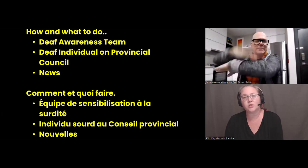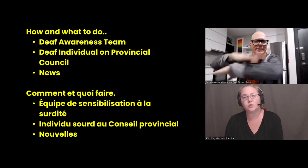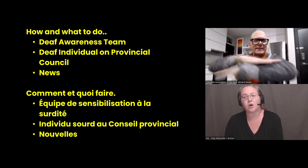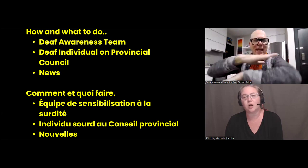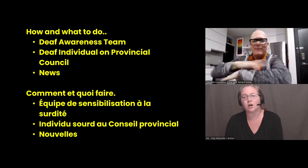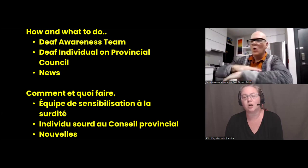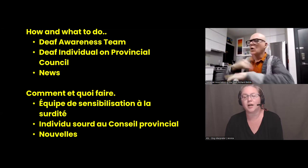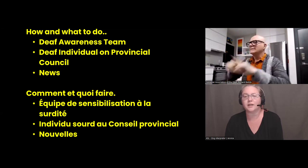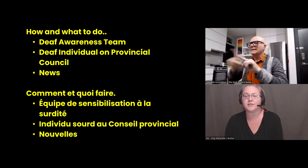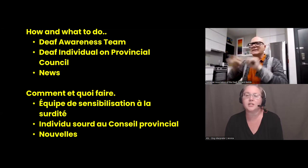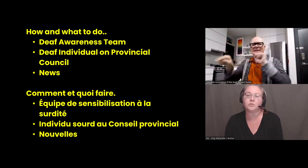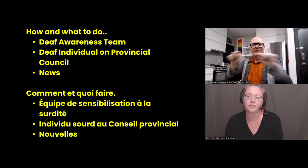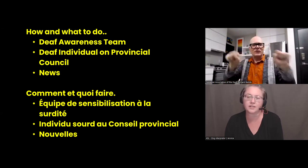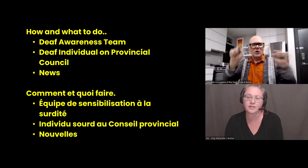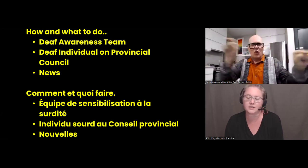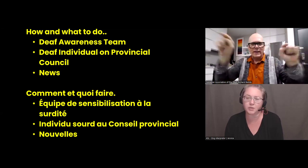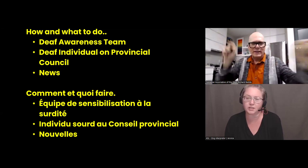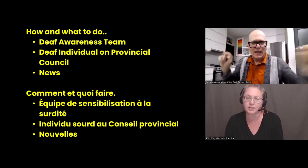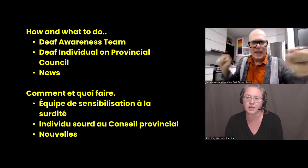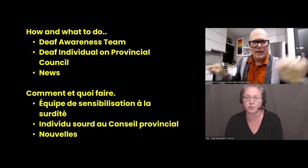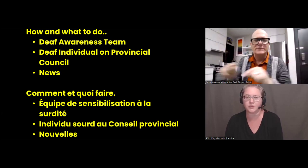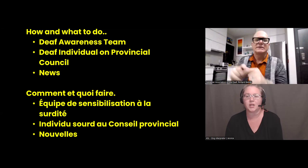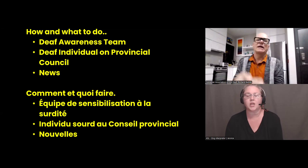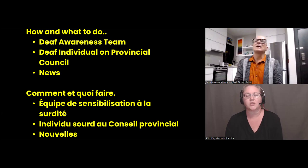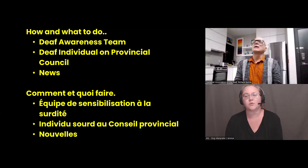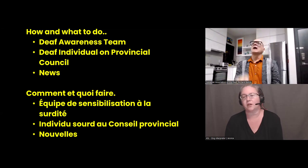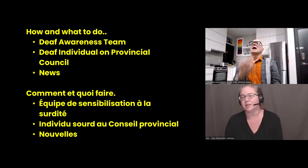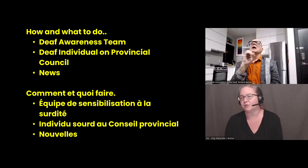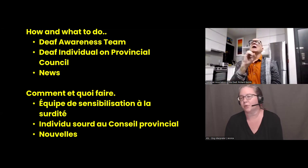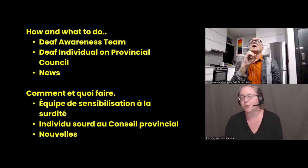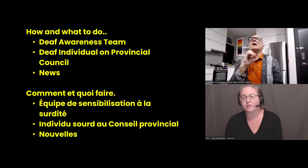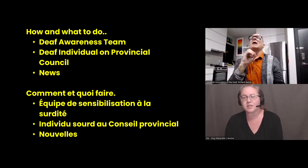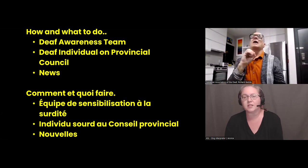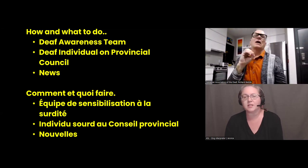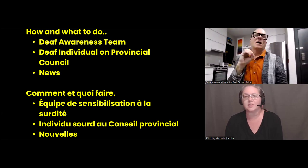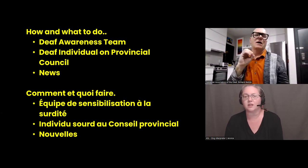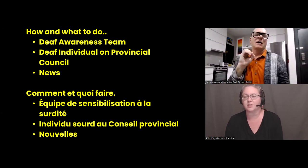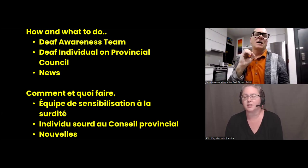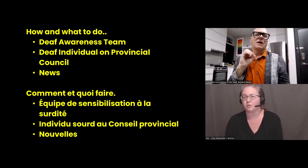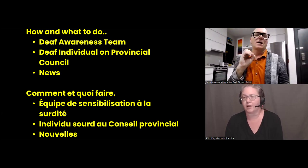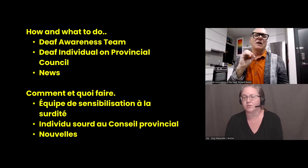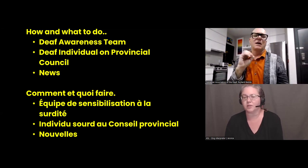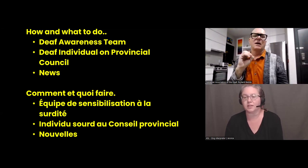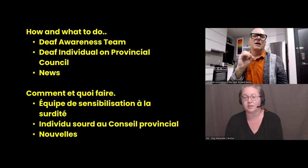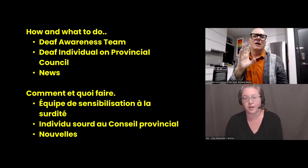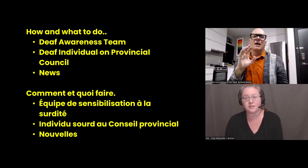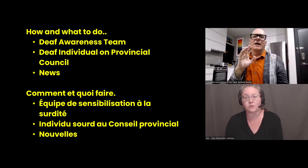who are sitting around accessibility tables. So they are in different provinces, they are sitting around doing the advising